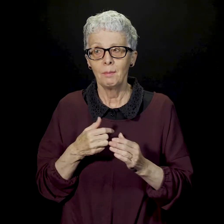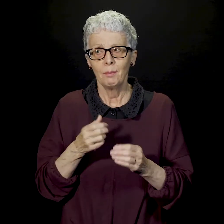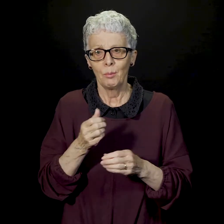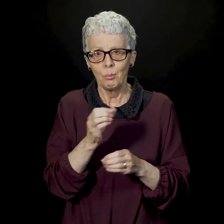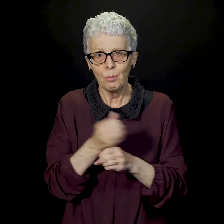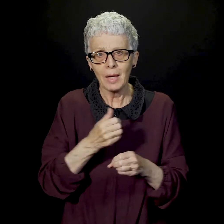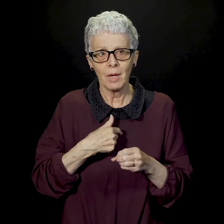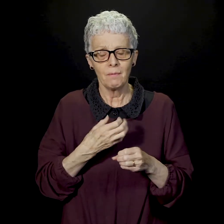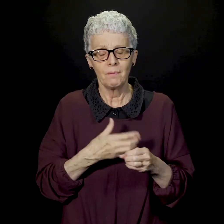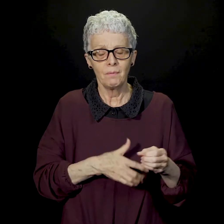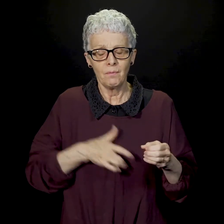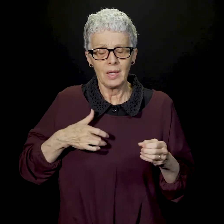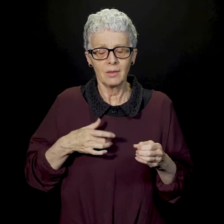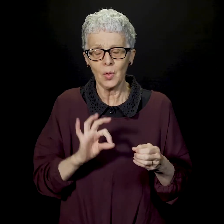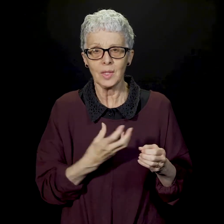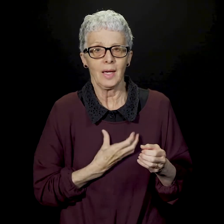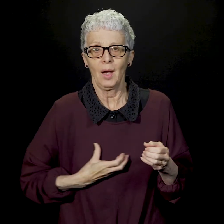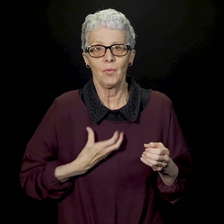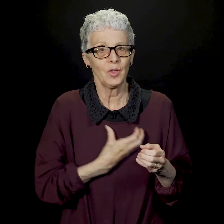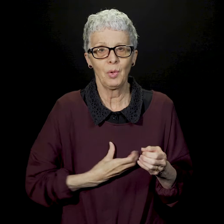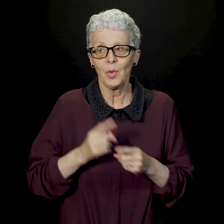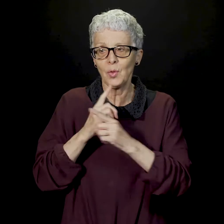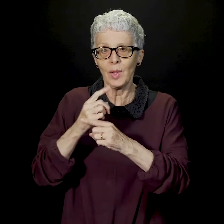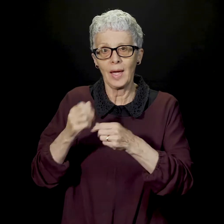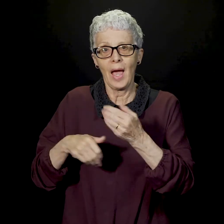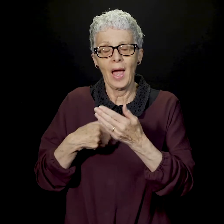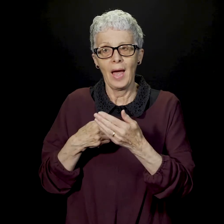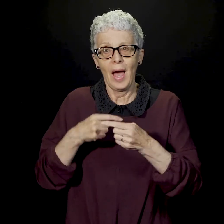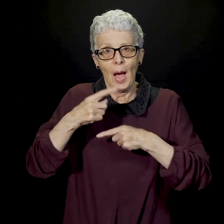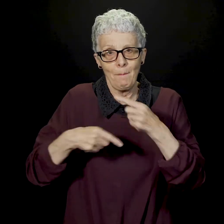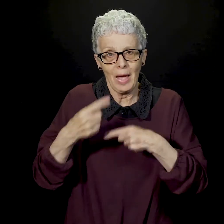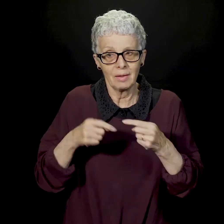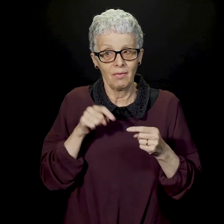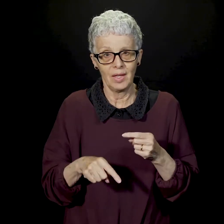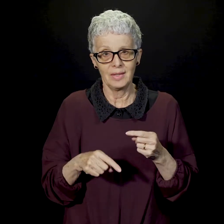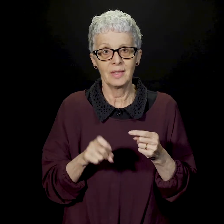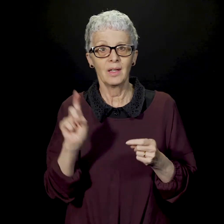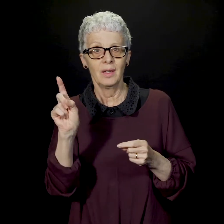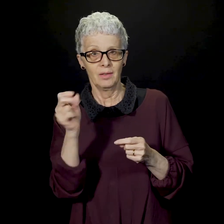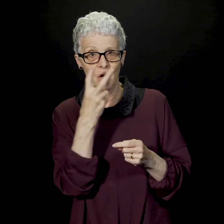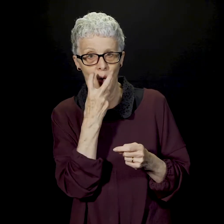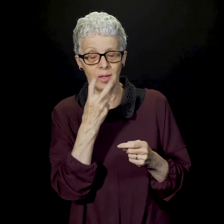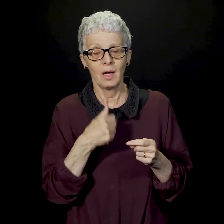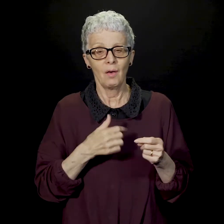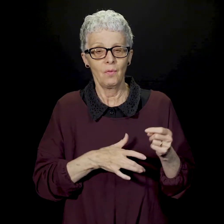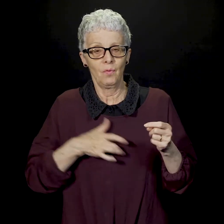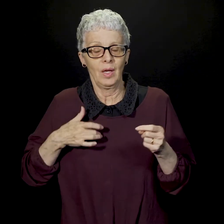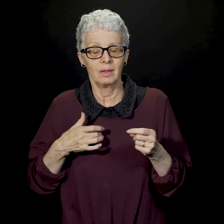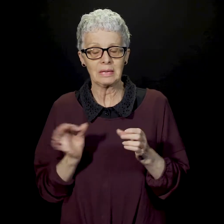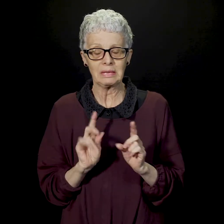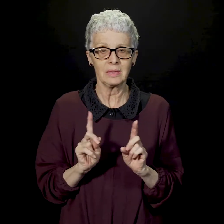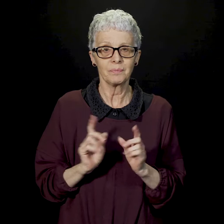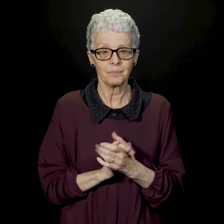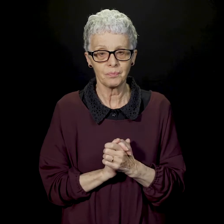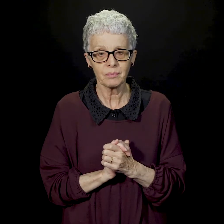so if you would forgive me tonight, a different form of performance anxiety today. So just let's go with it, okay? Some of you